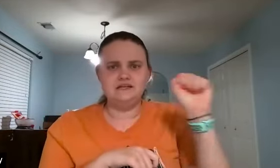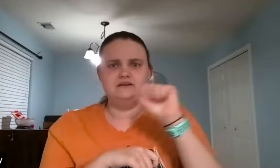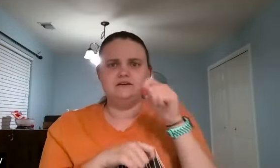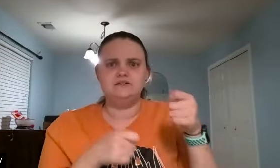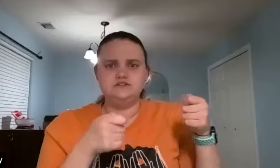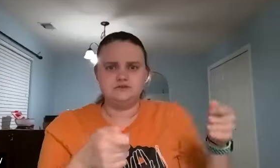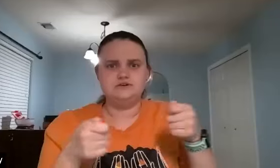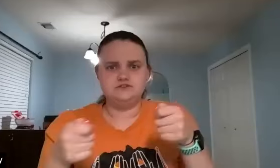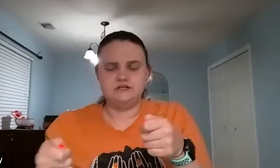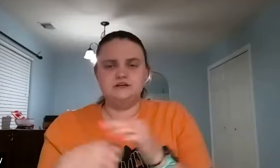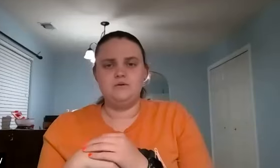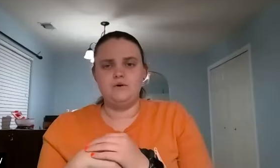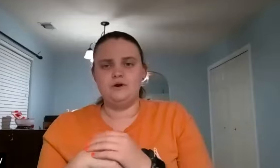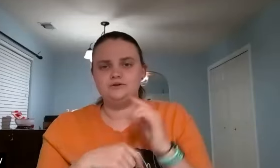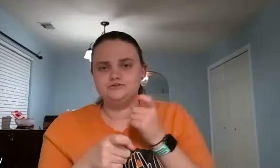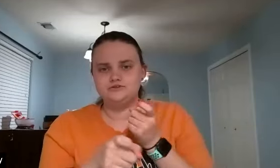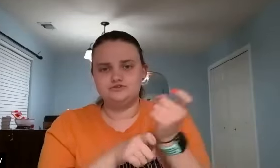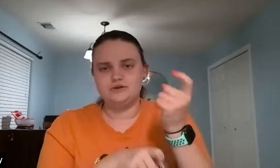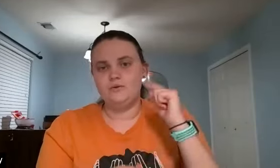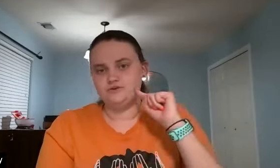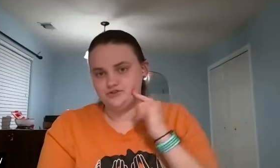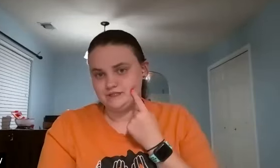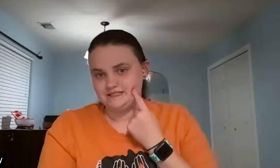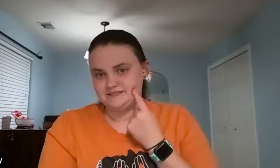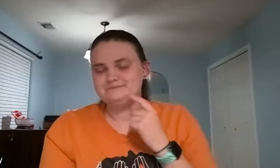see trick or treat or trick or treat.